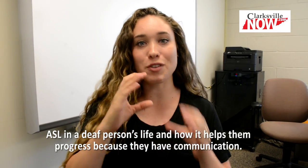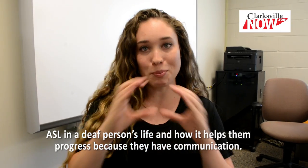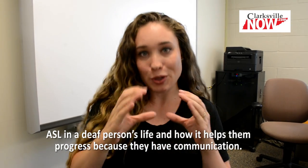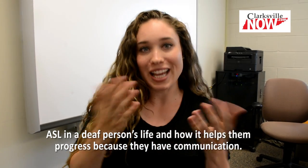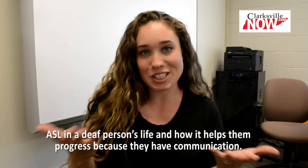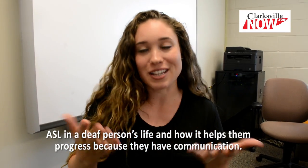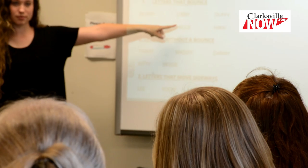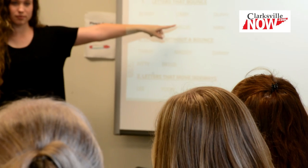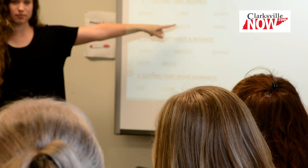communication.